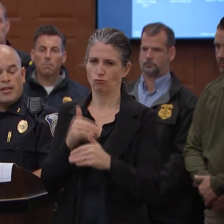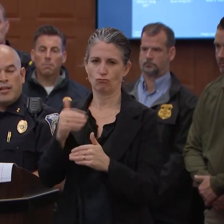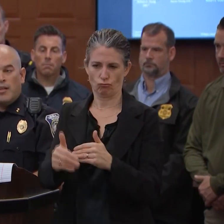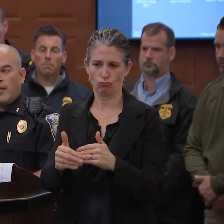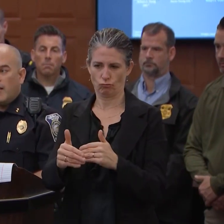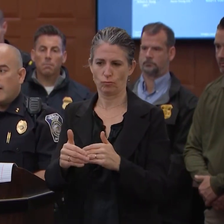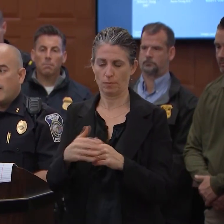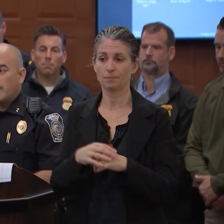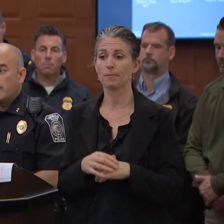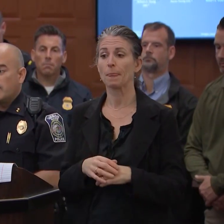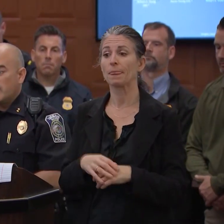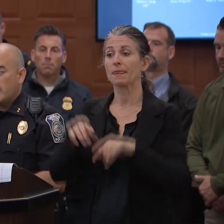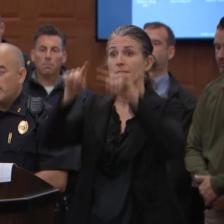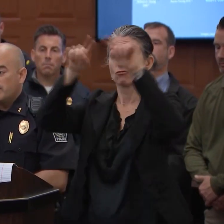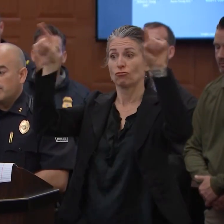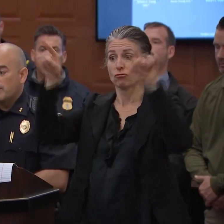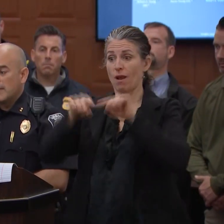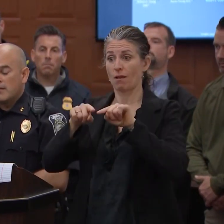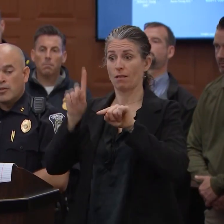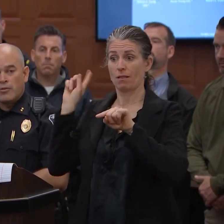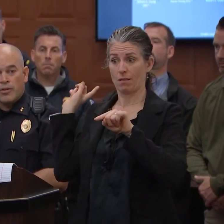in, and our